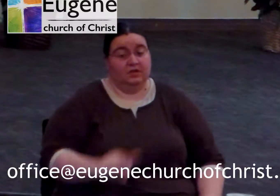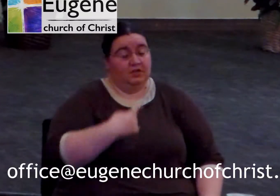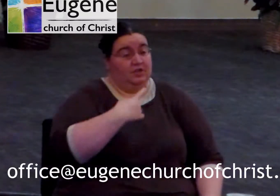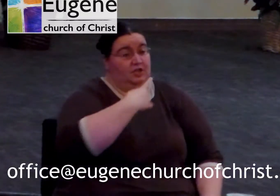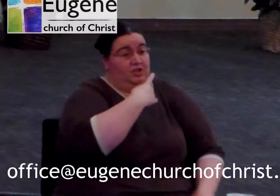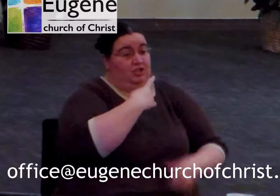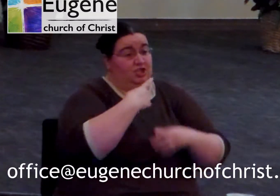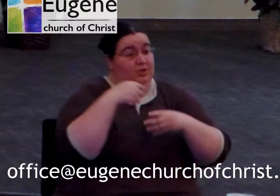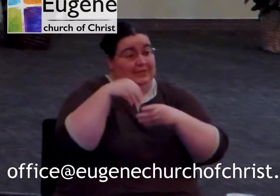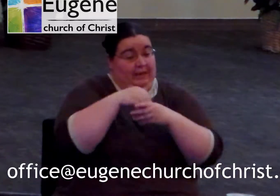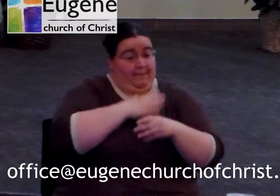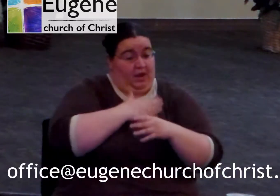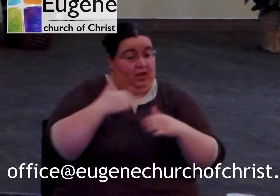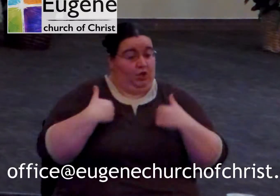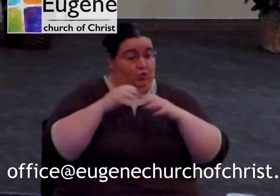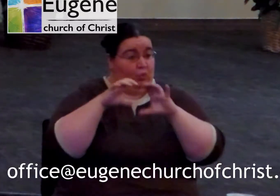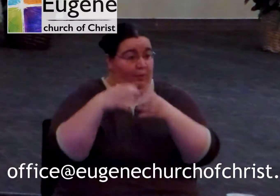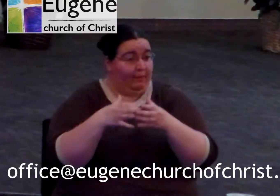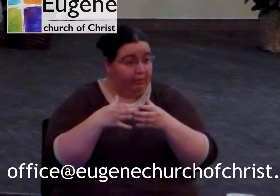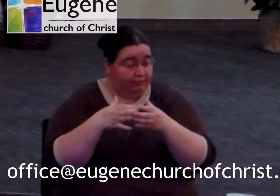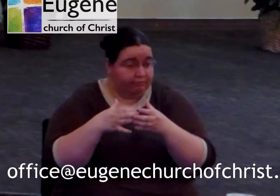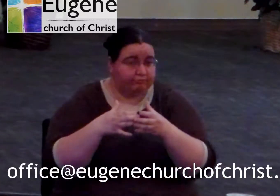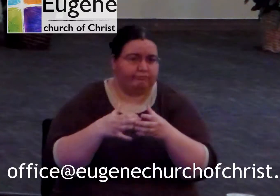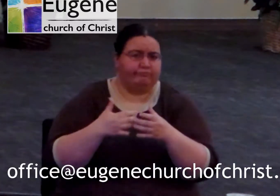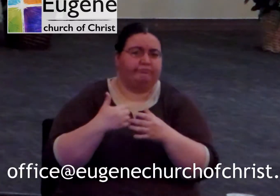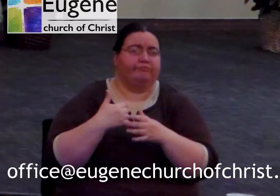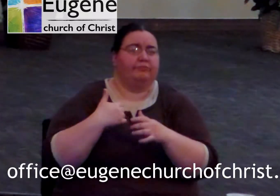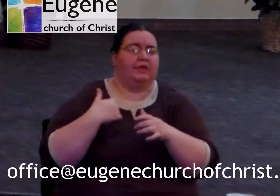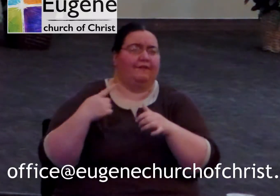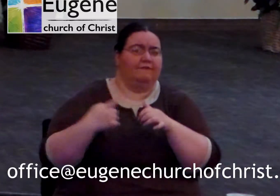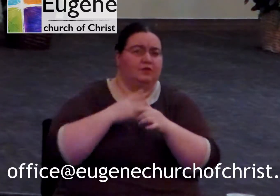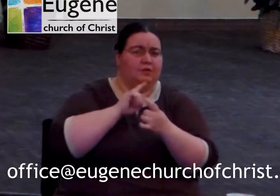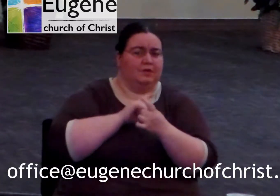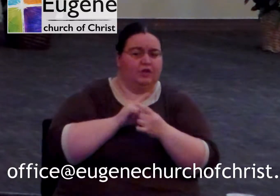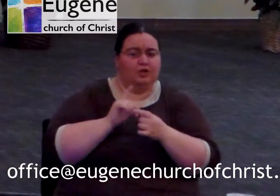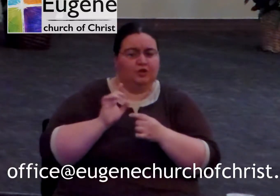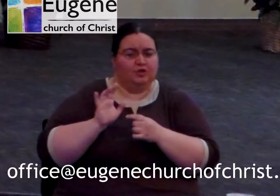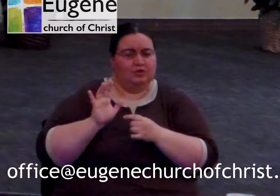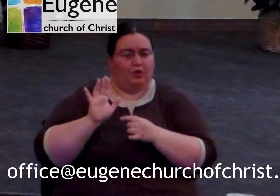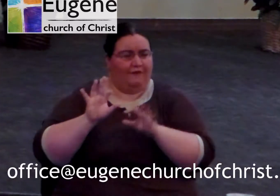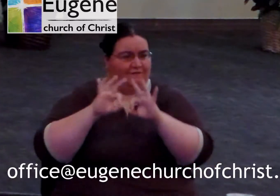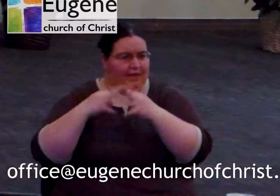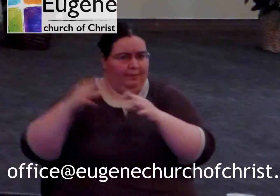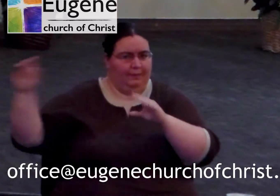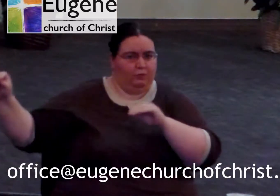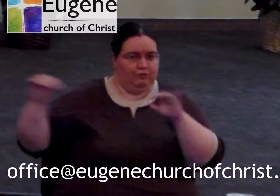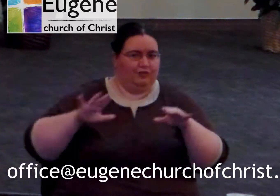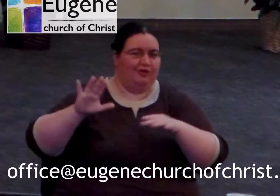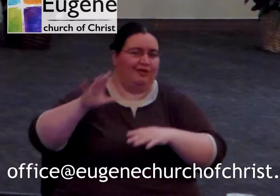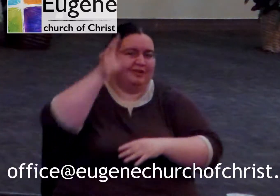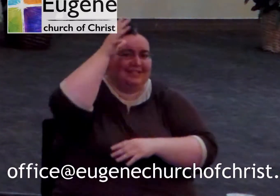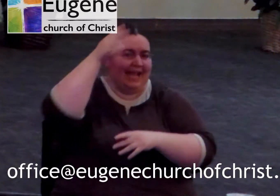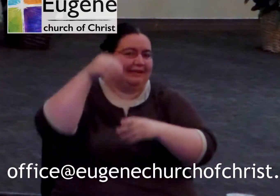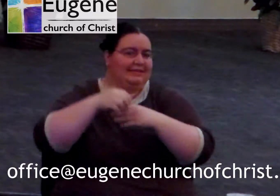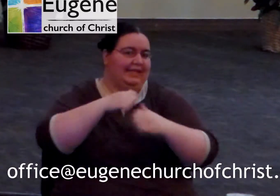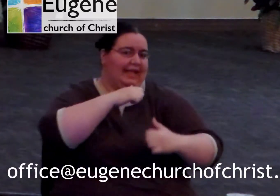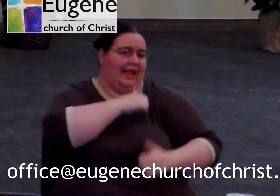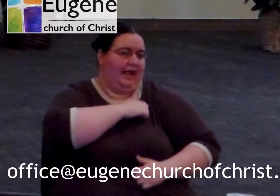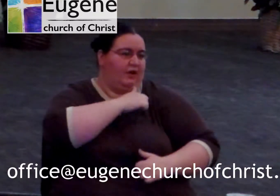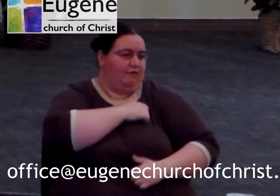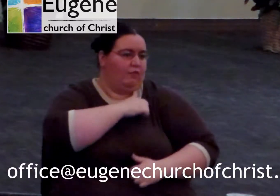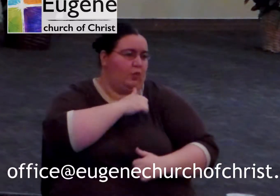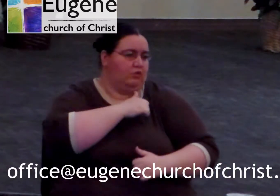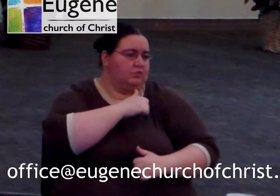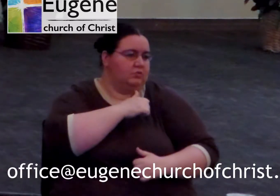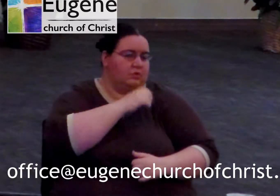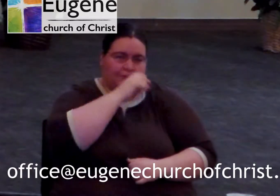of us, and they started attending. It was Mom's second marriage, and she had Holly from this